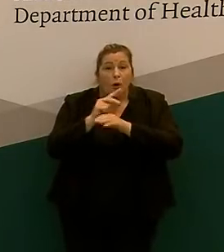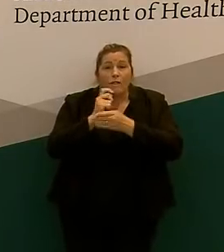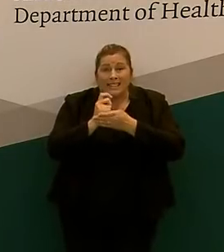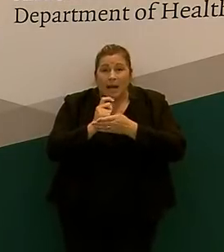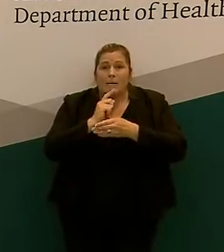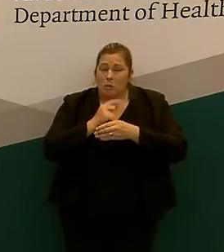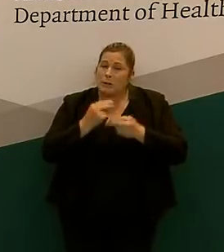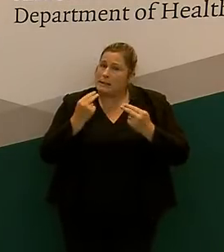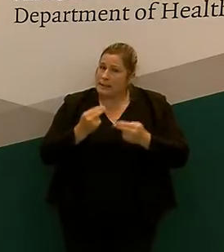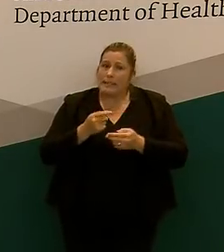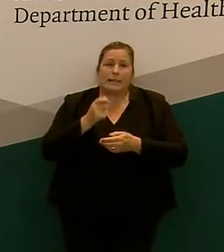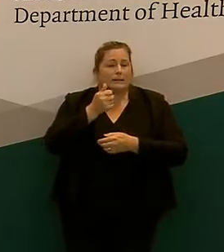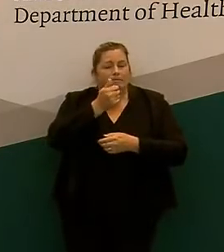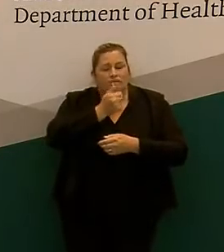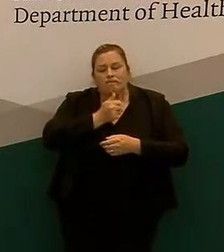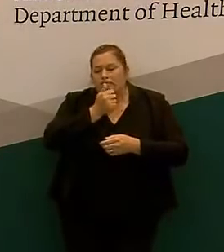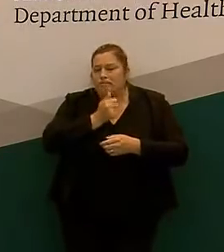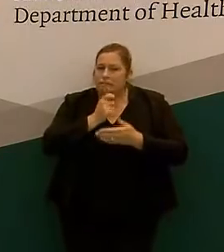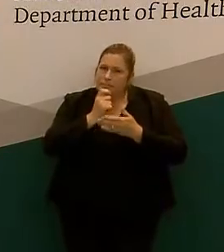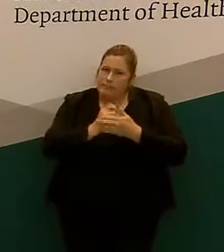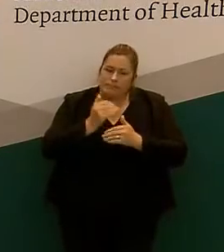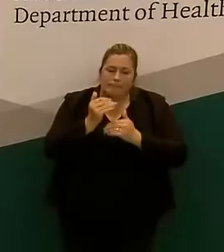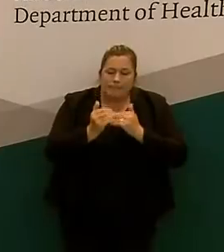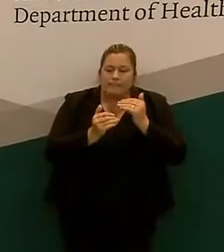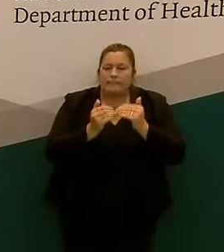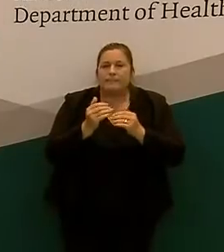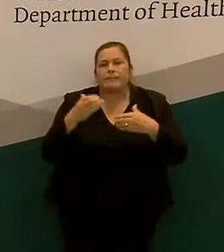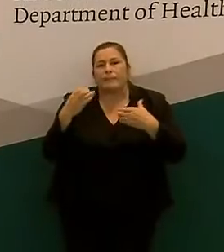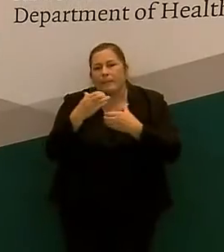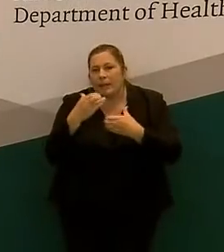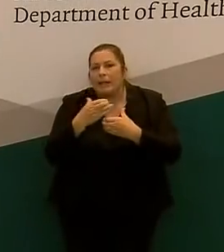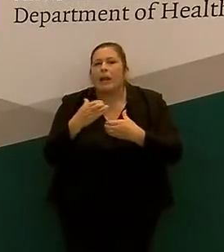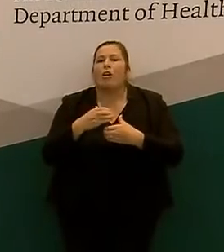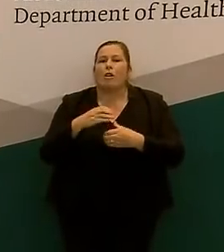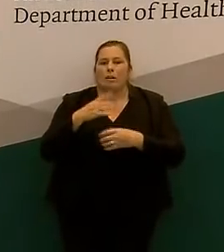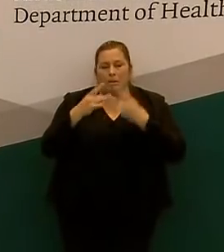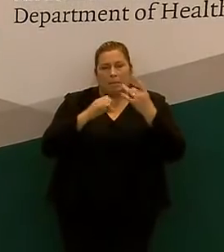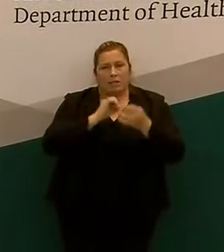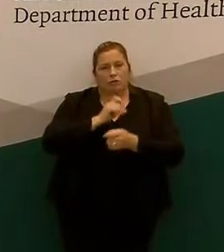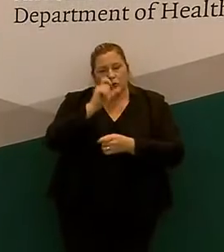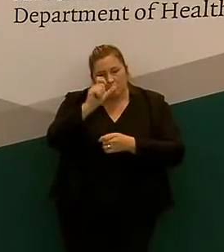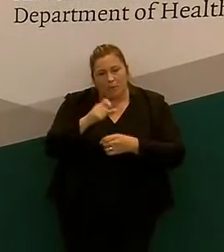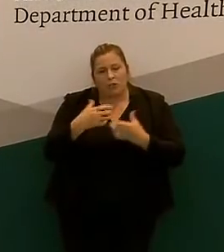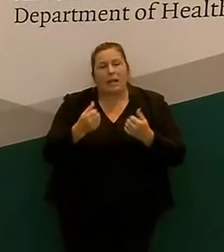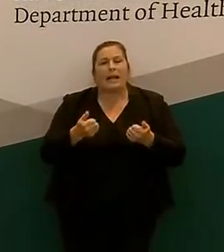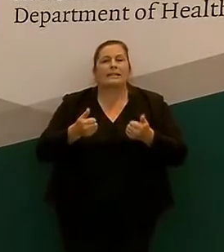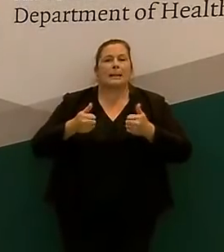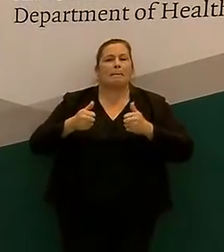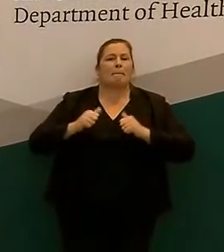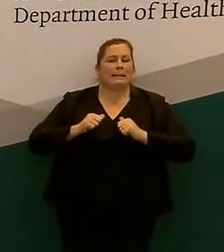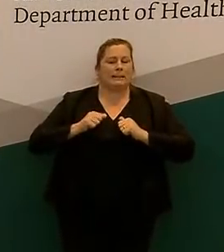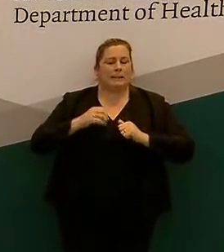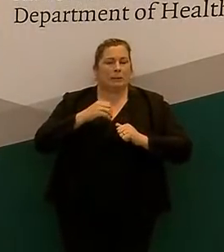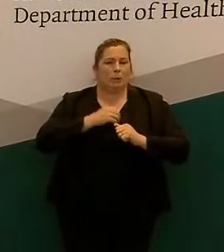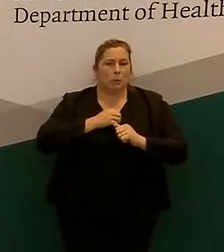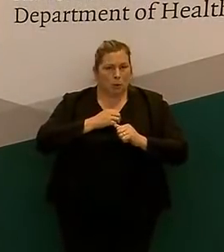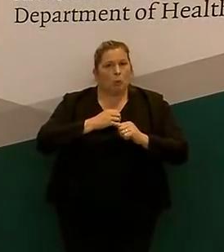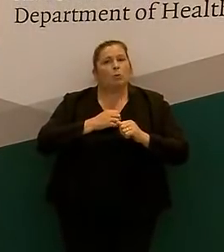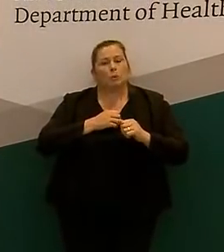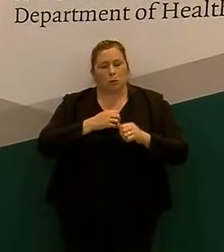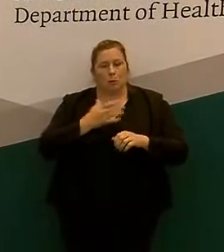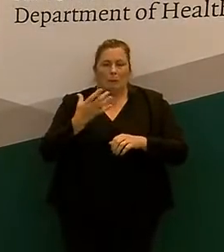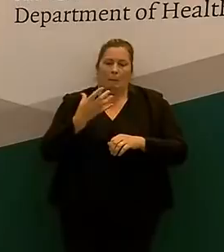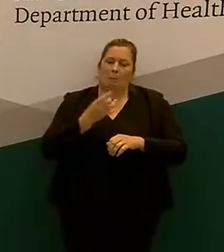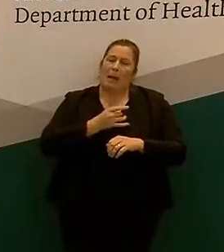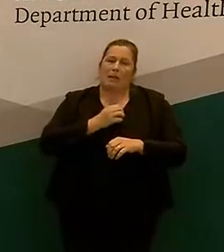time and care in order to give the person the ability to perform at their